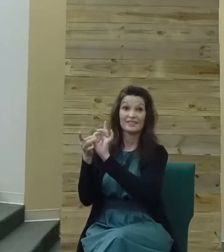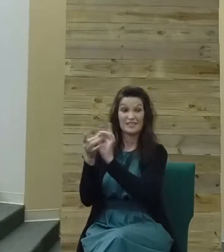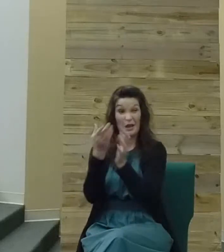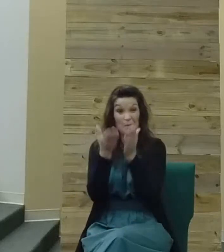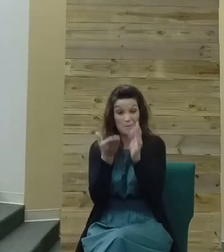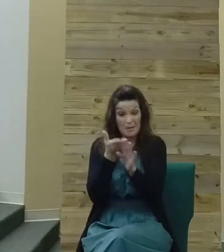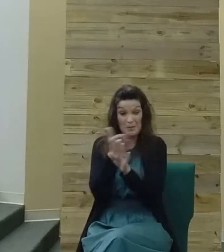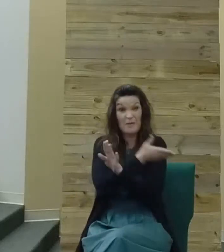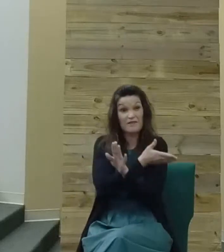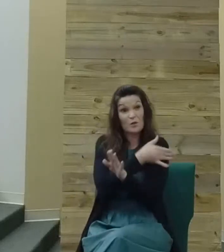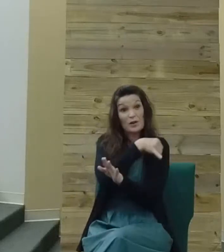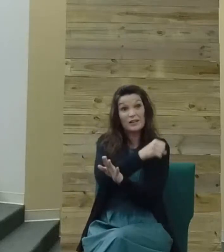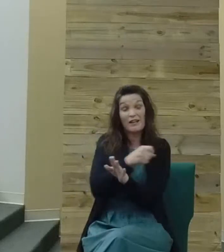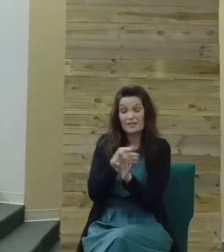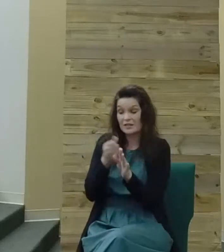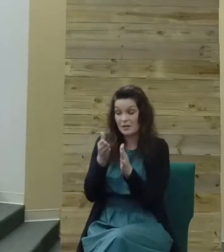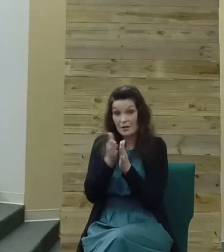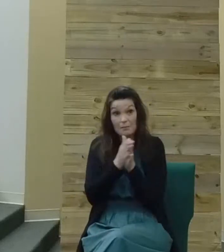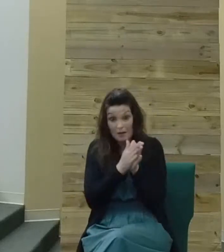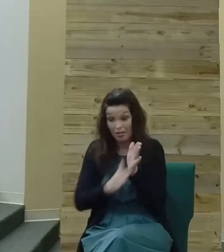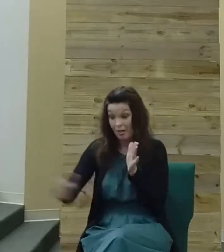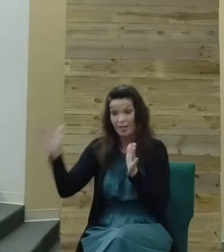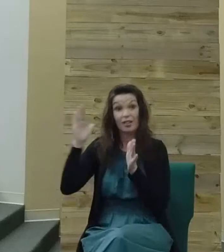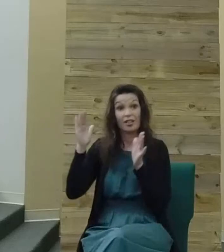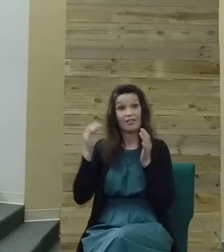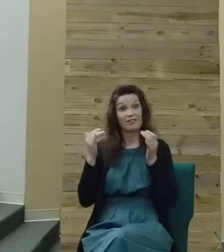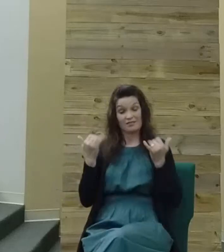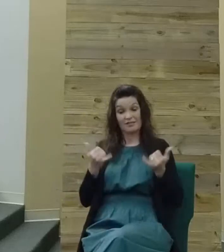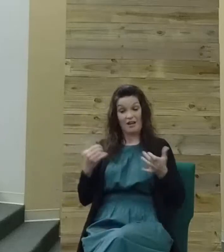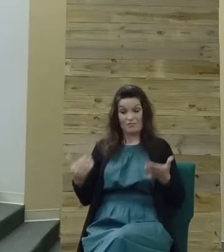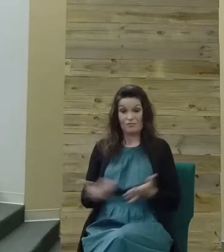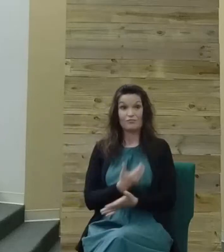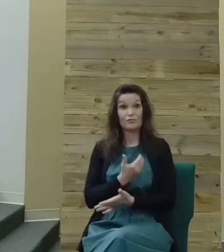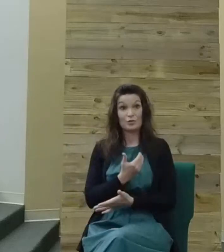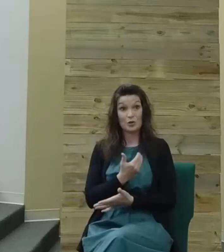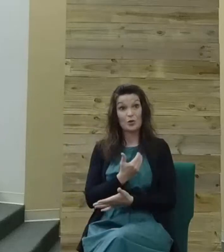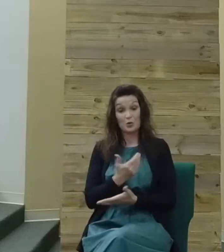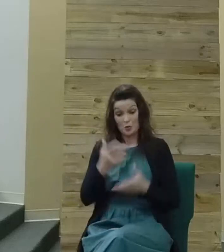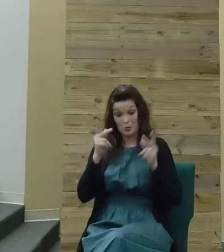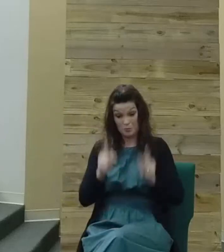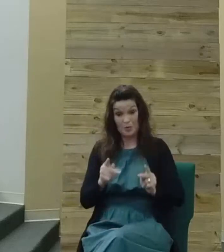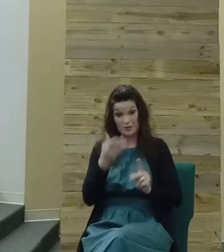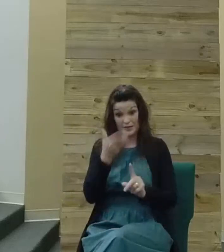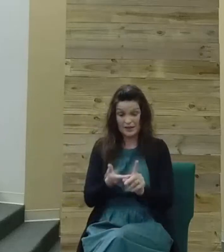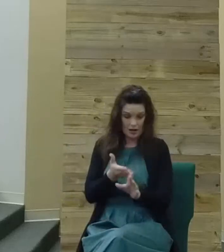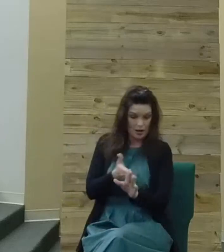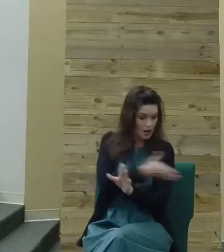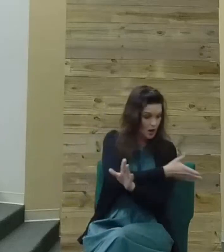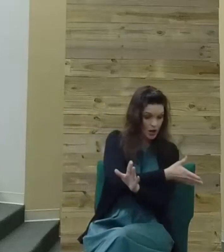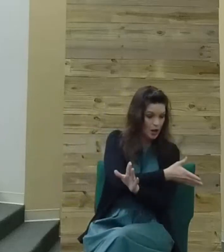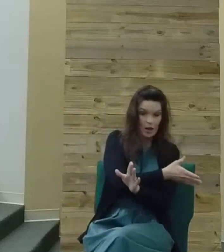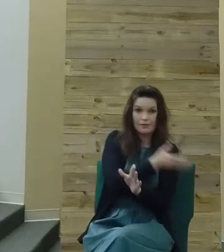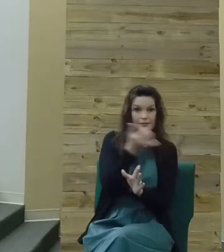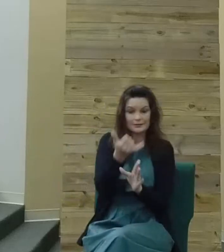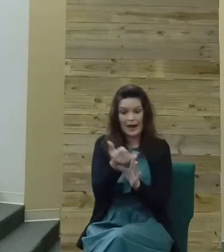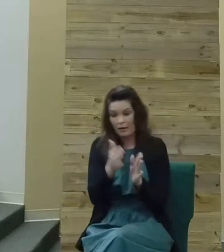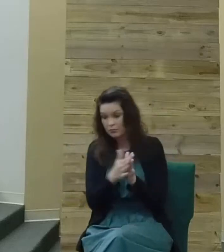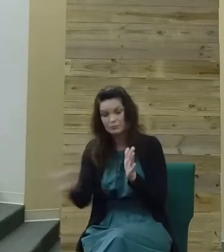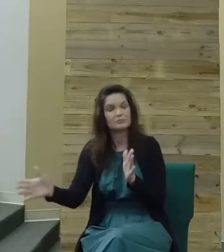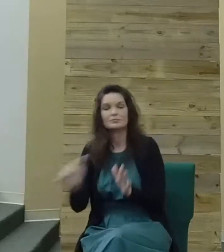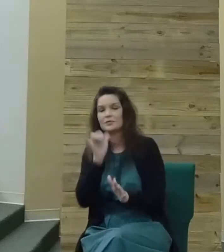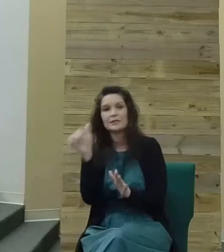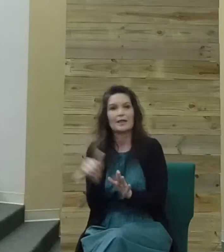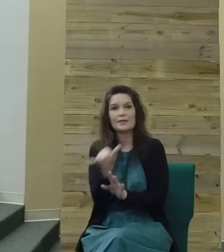yeah, that may be who you were, but in Christ, you are a new creation. That might be who you were, but that's not who you